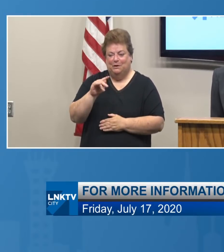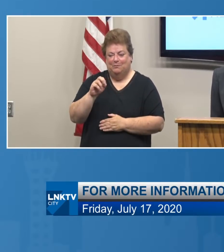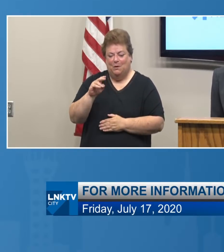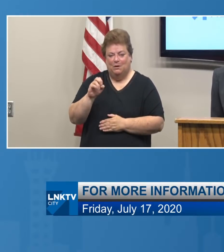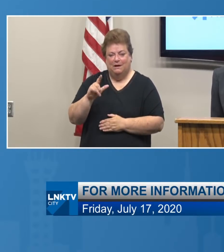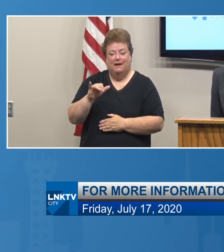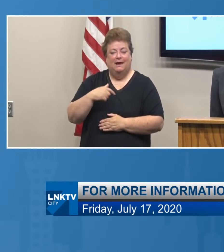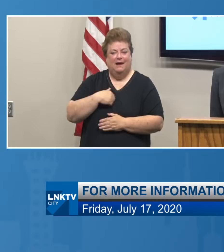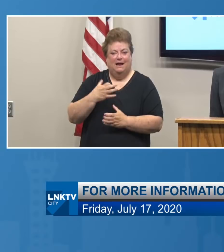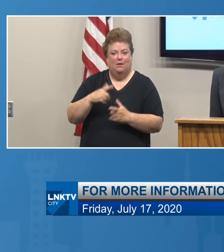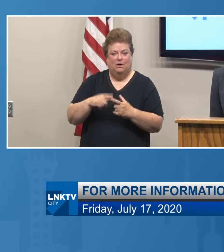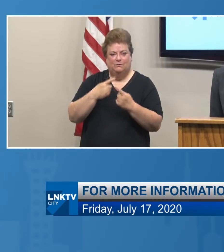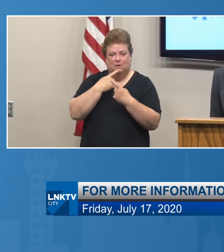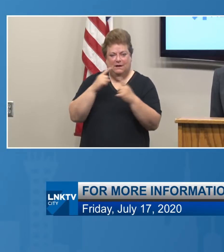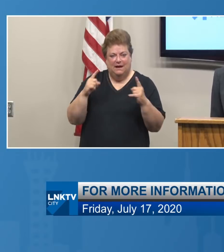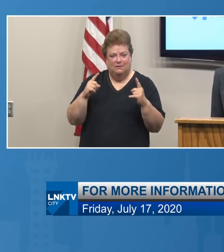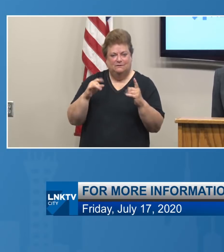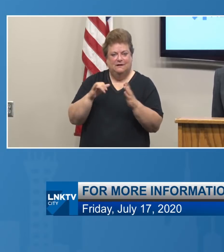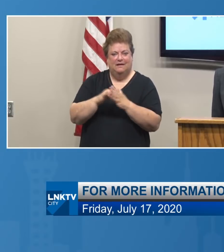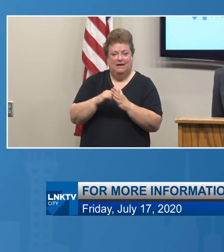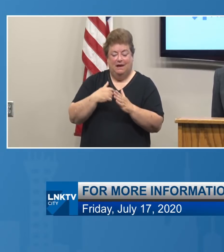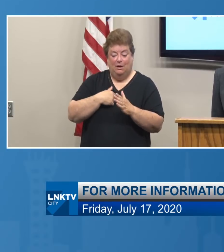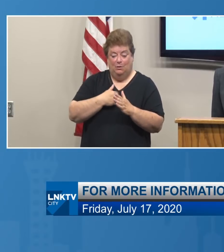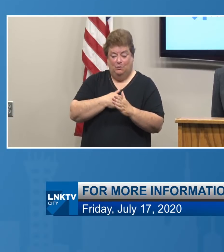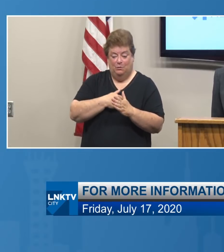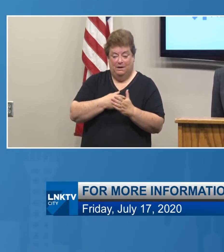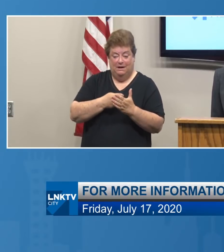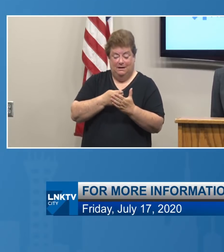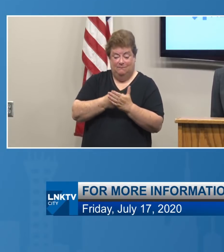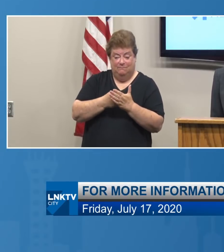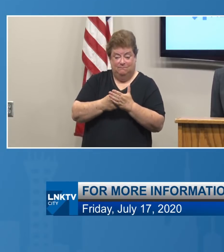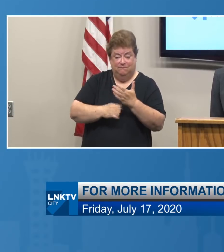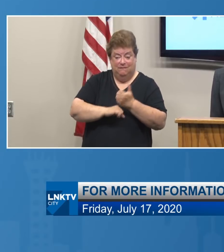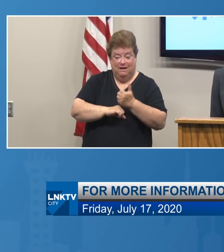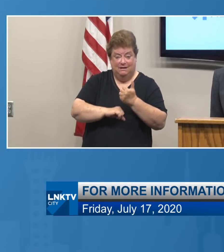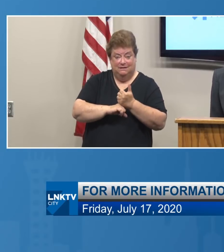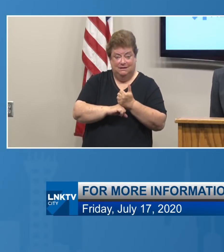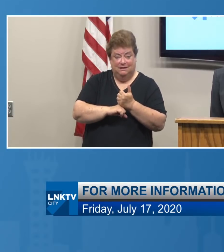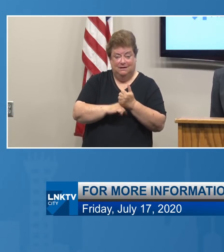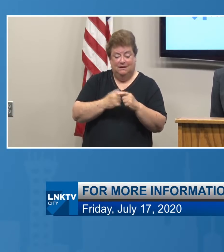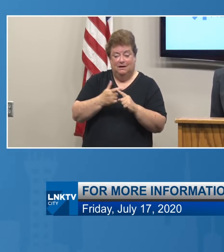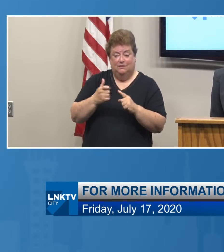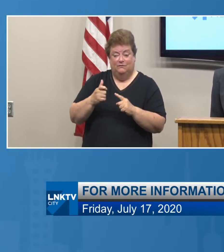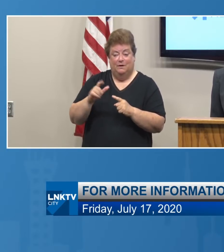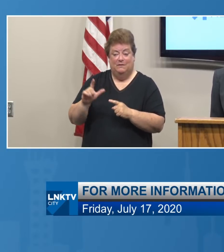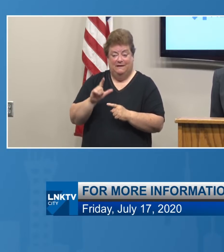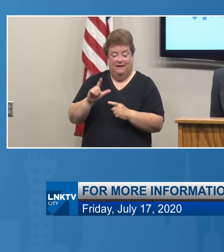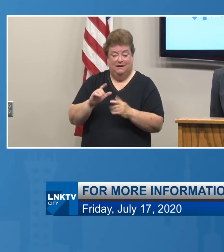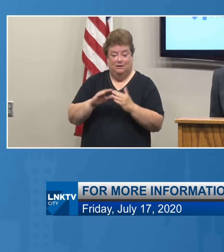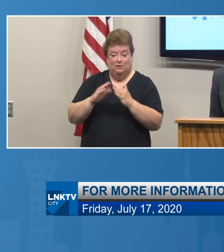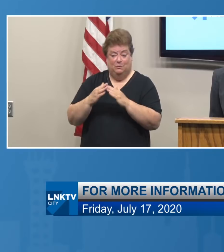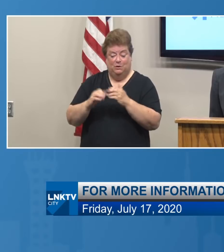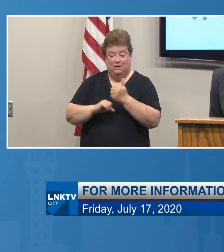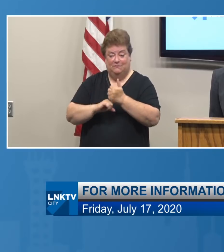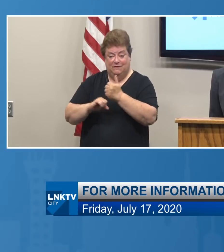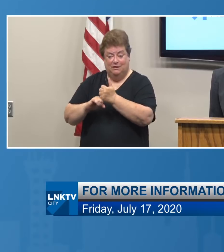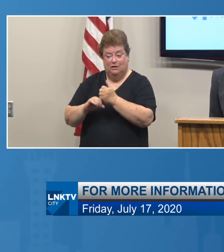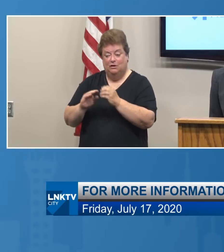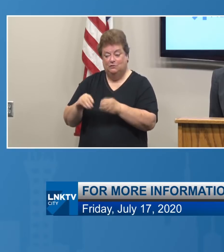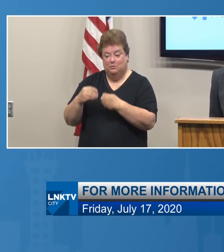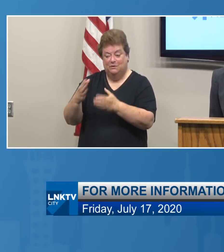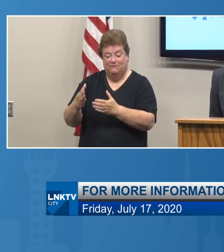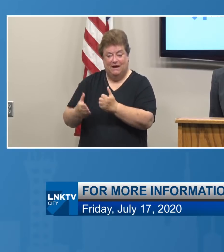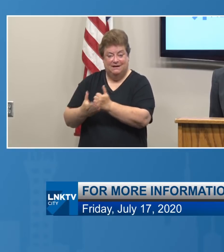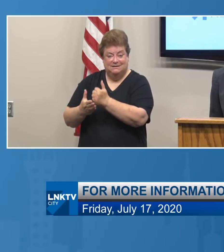announce that we were funded pretty significantly from the Lincoln Community Foundation to provide